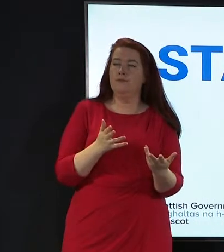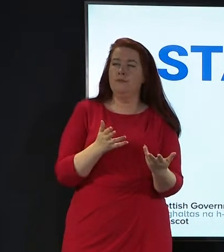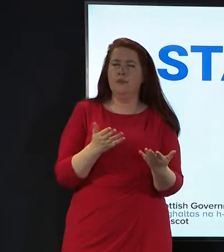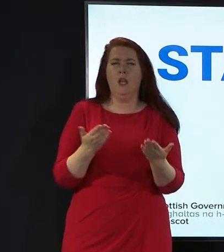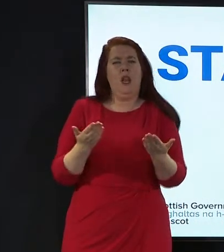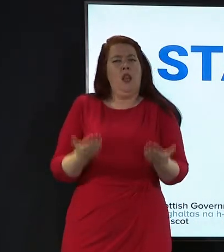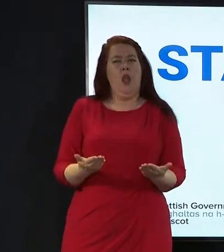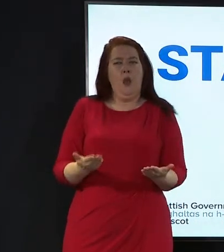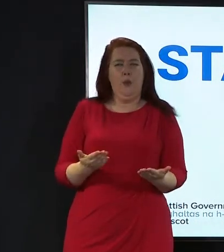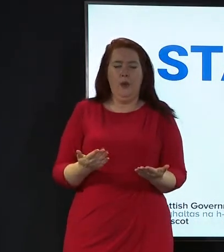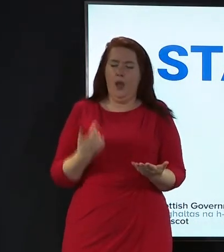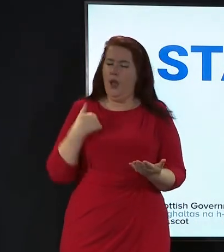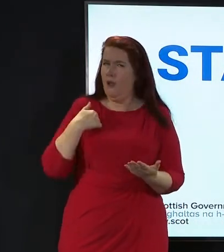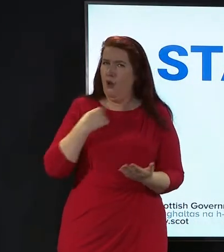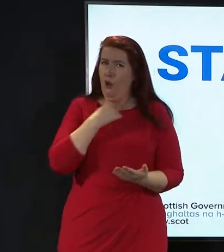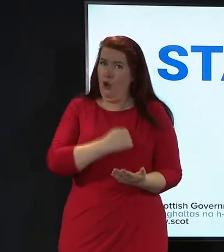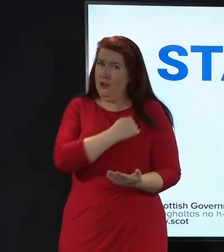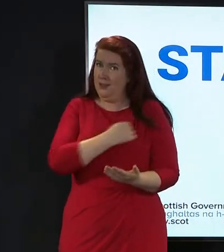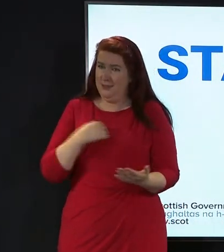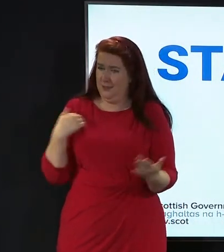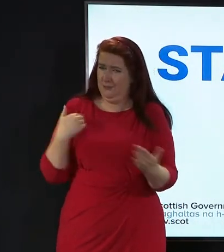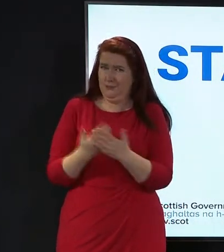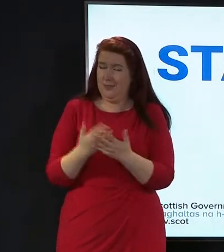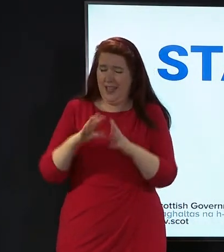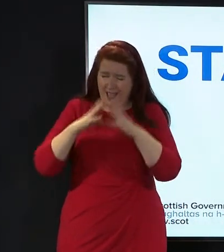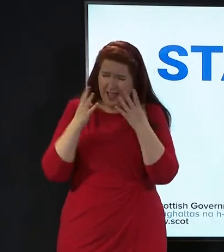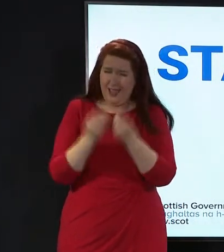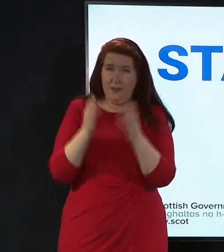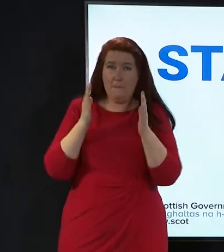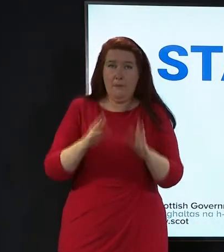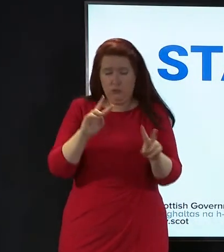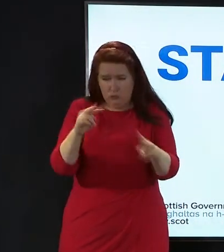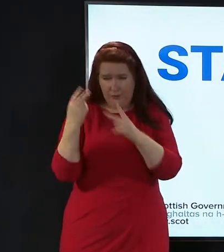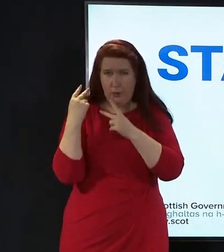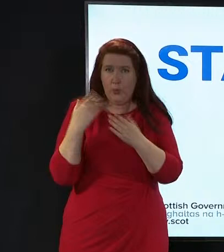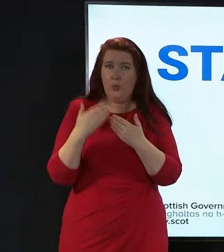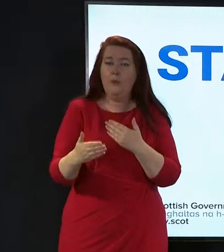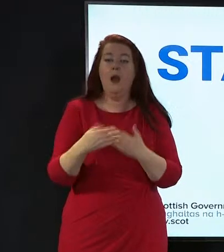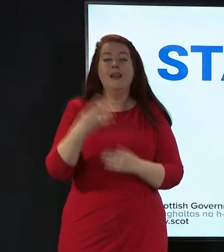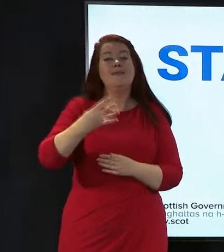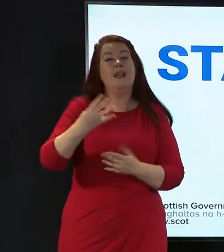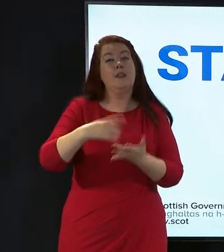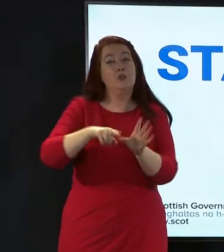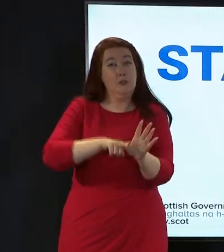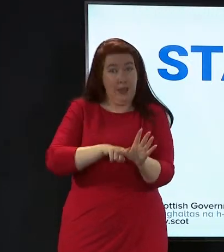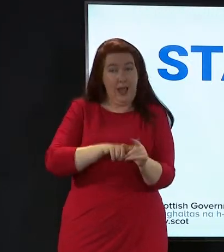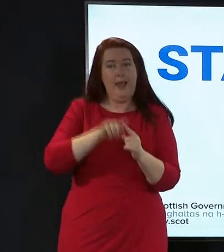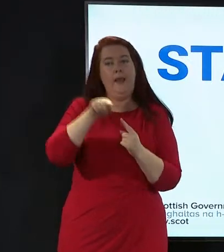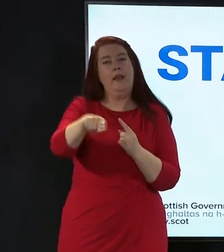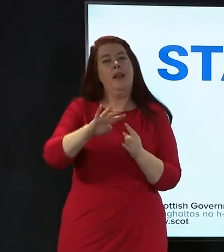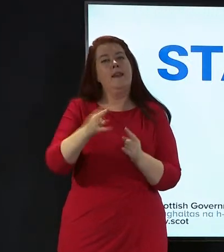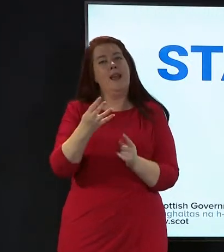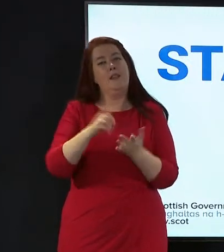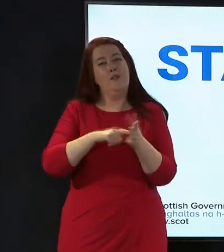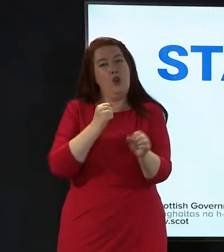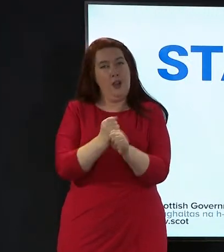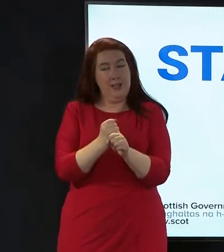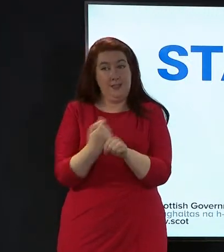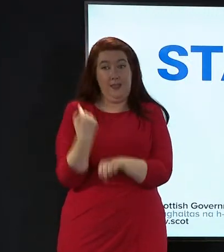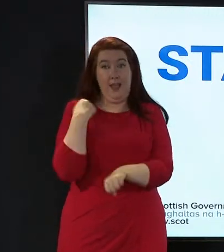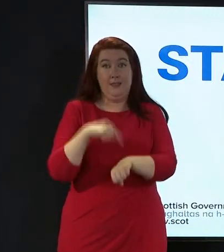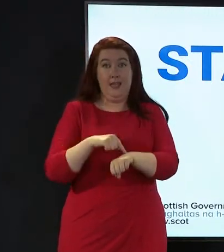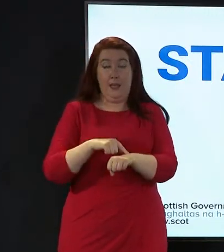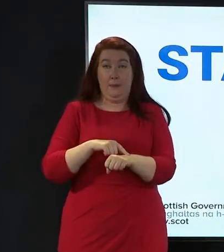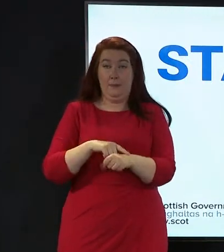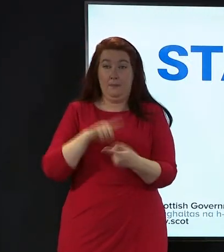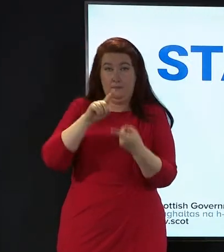been pretty candid all along, everything has to be kept under review. But the 19th of July and the 9th of August, when we set out those milestones, we tied